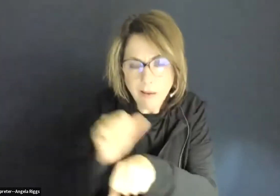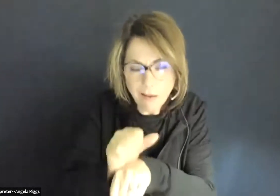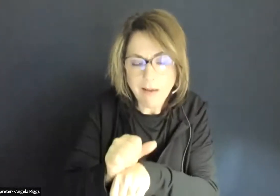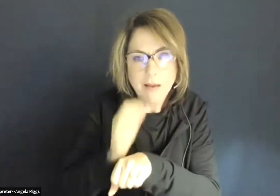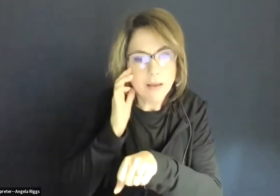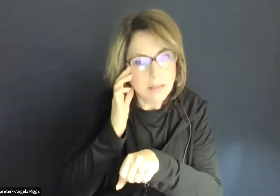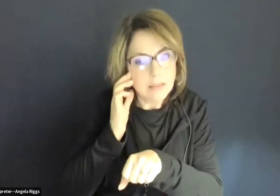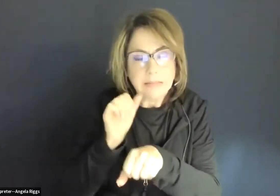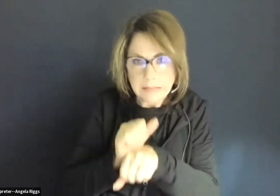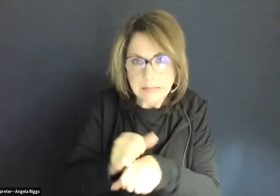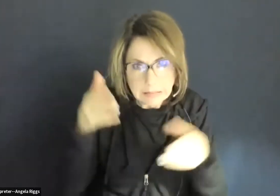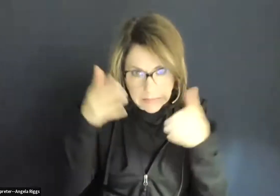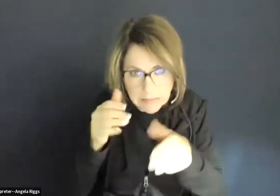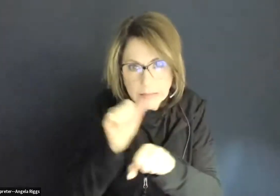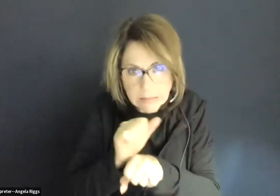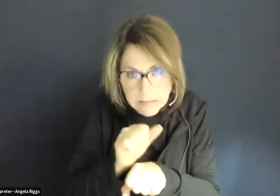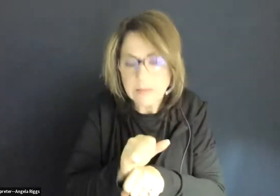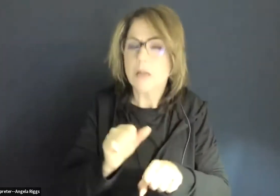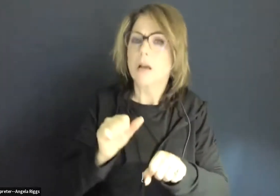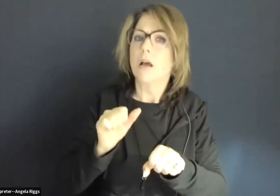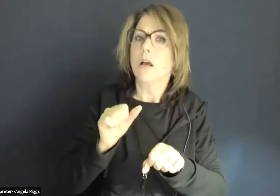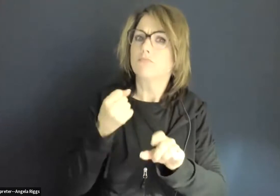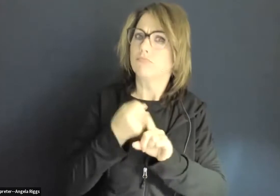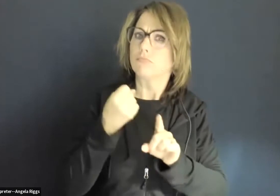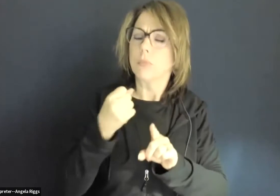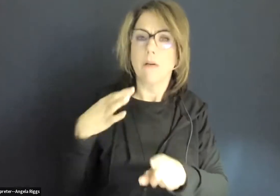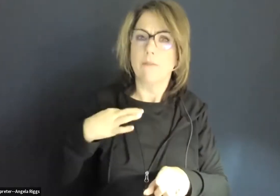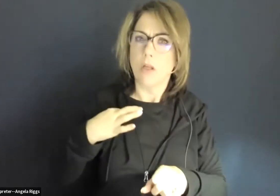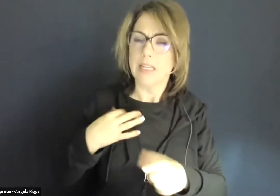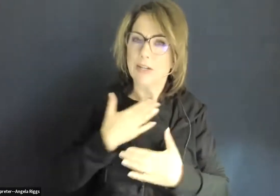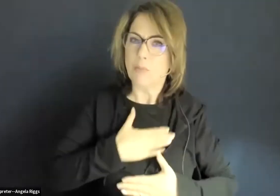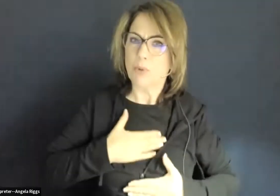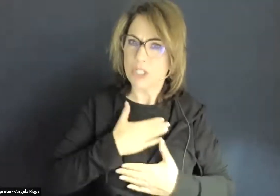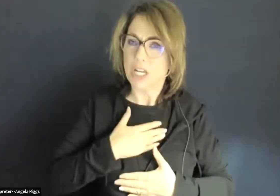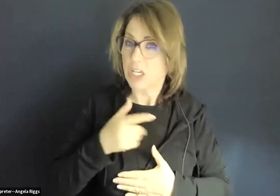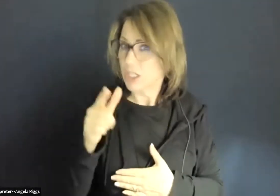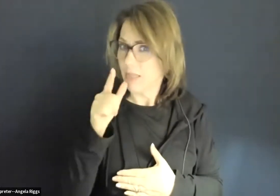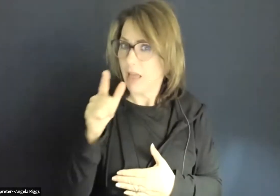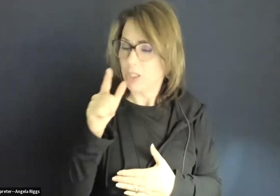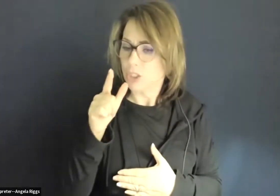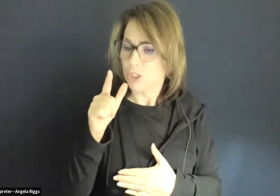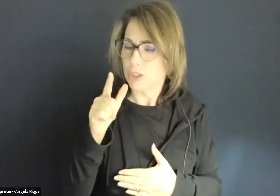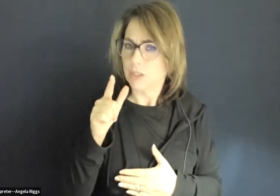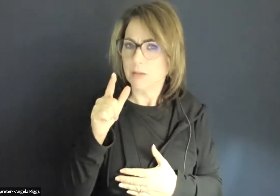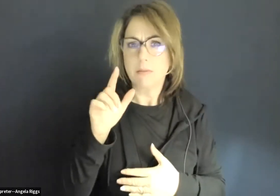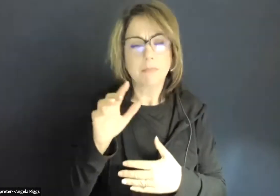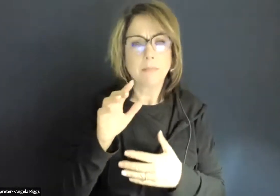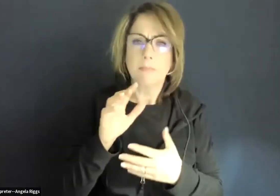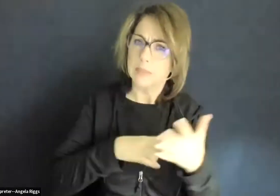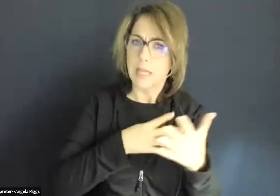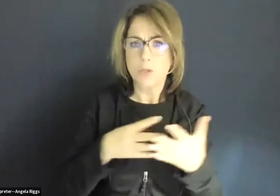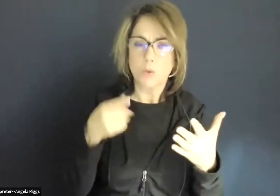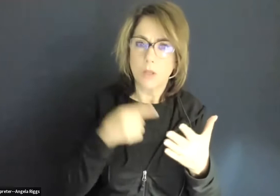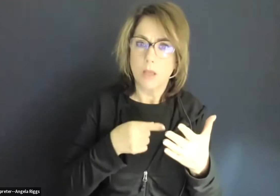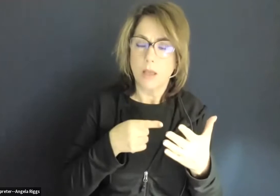very diligently. But then there was a volunteer appreciation luncheon scheduled. And